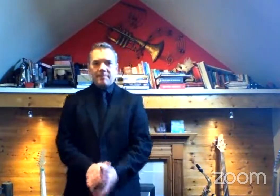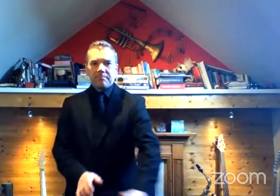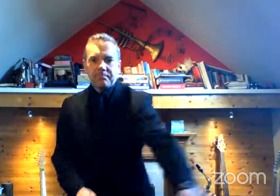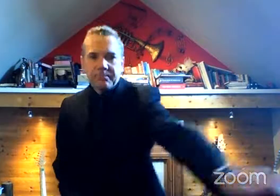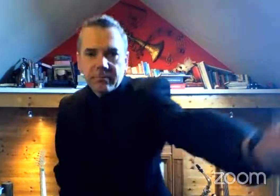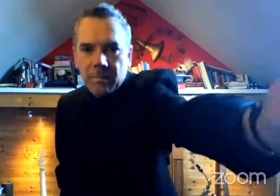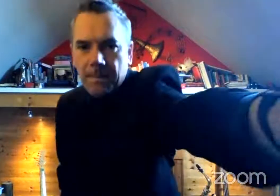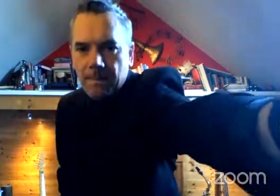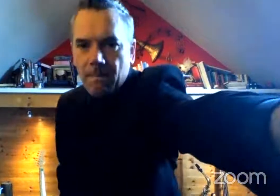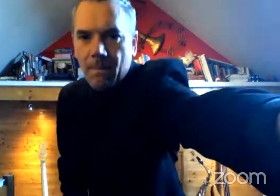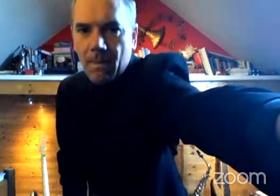time.